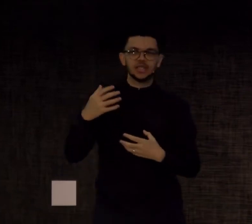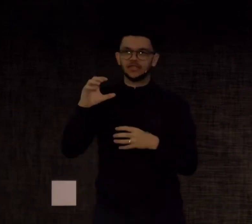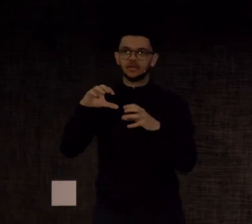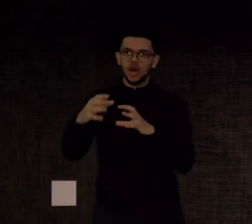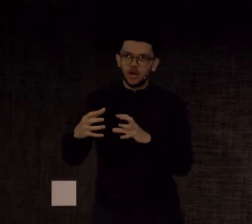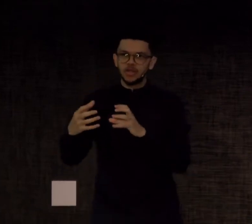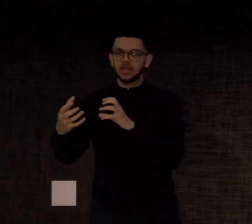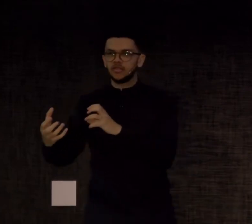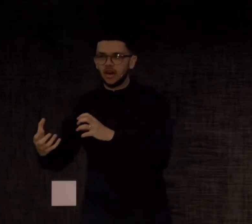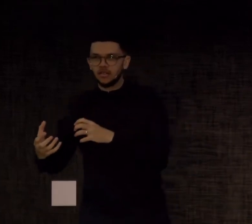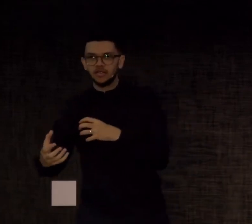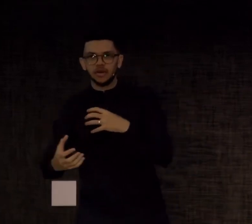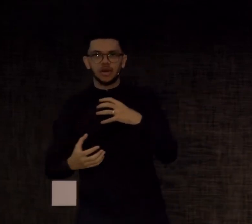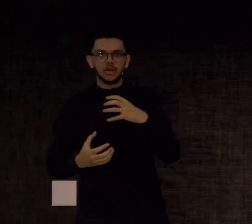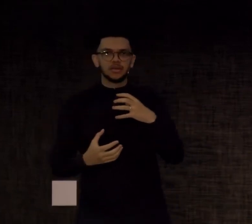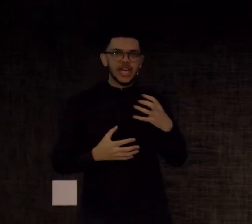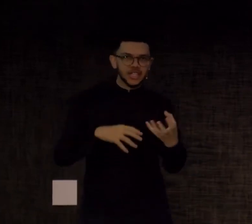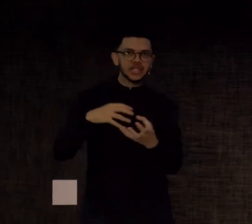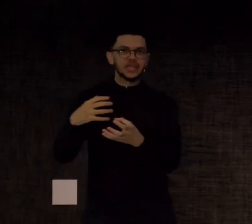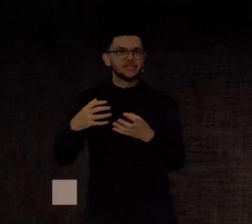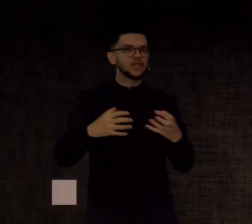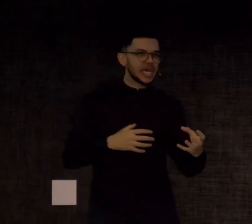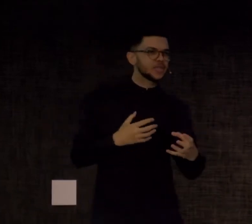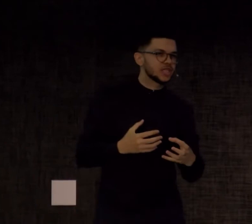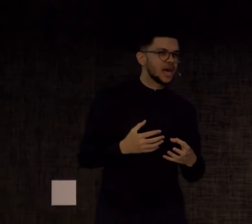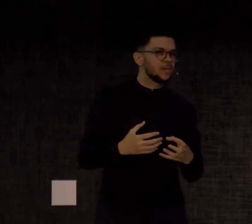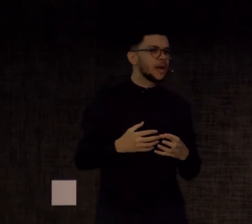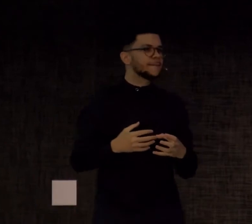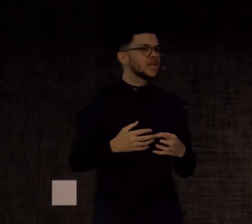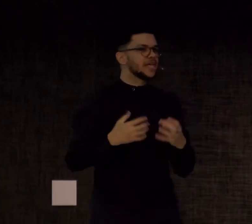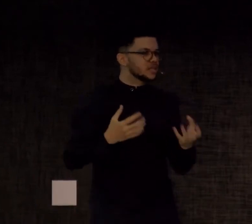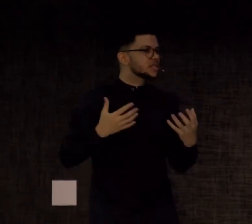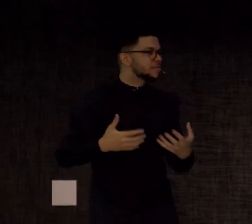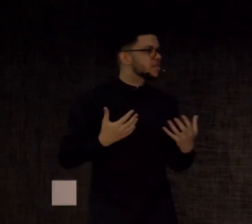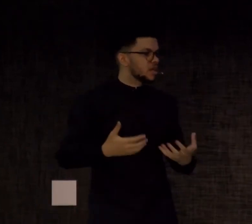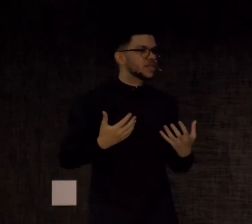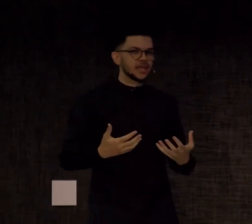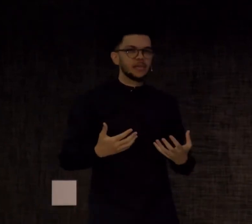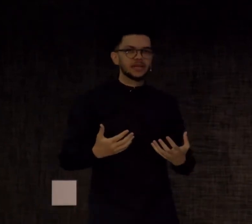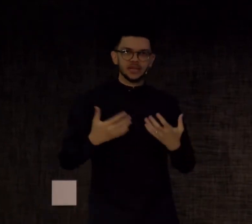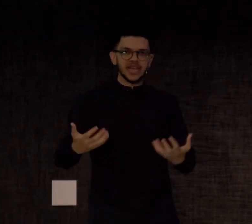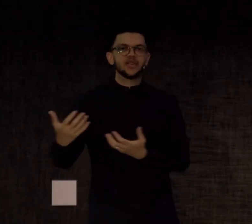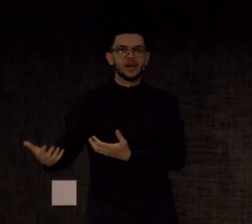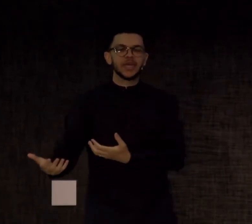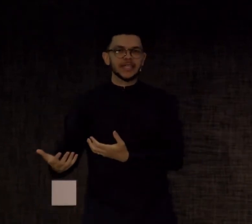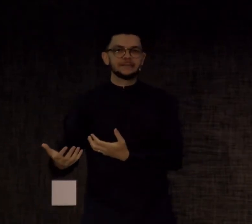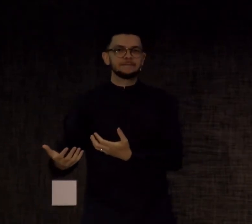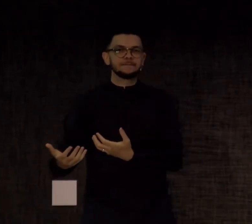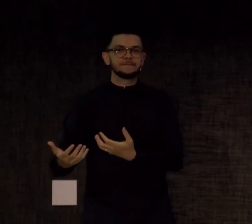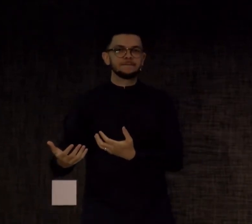and different modes of changing itself to adapt to the time. Isn't it time to start thinking about the Second Republic?